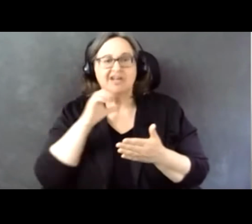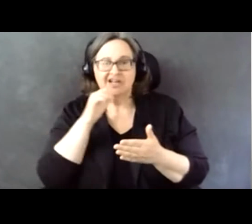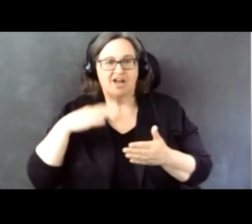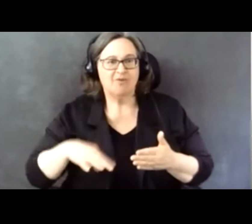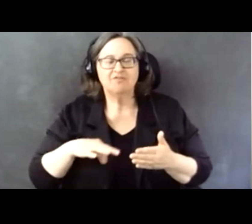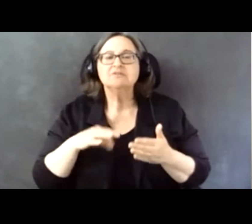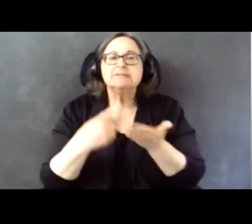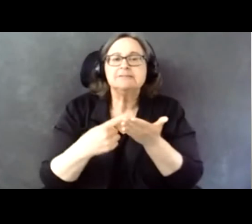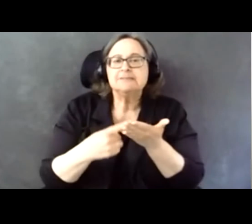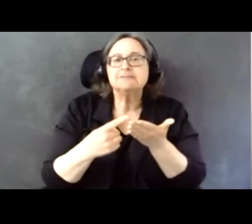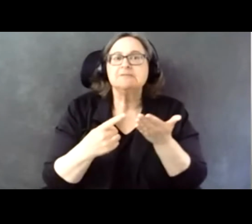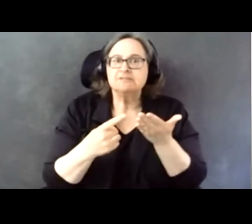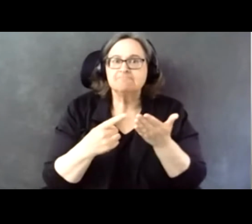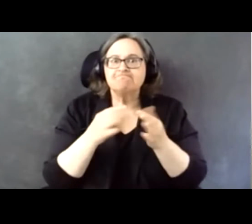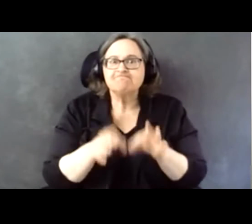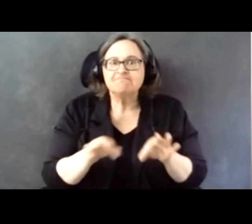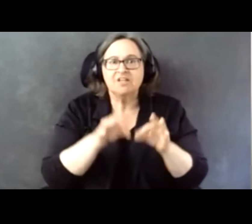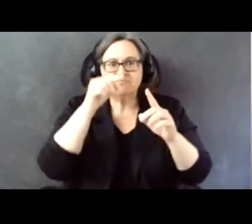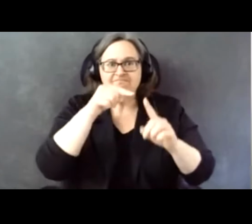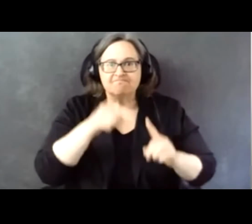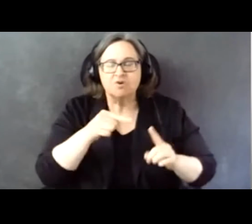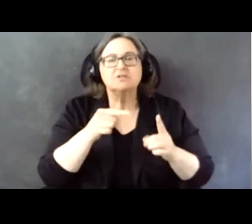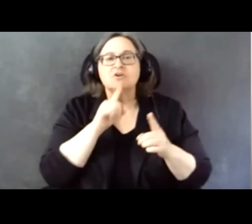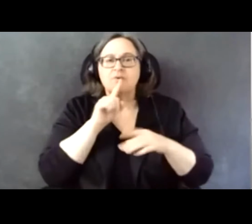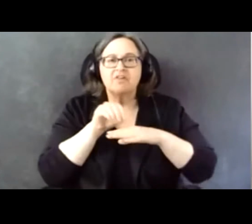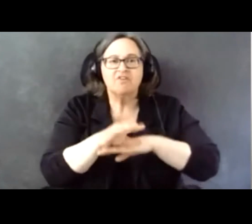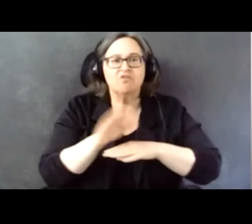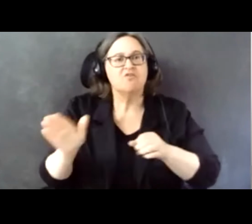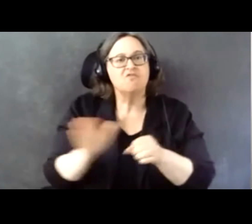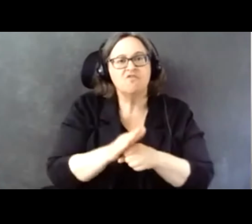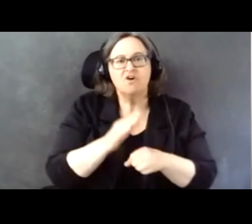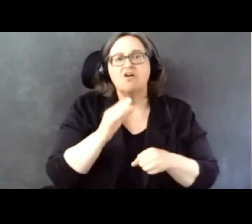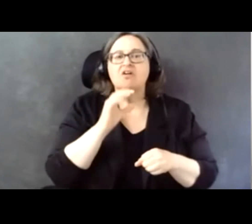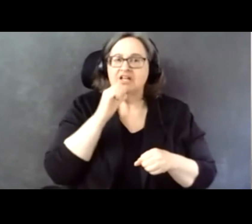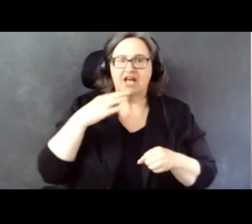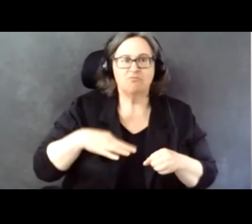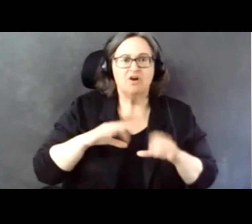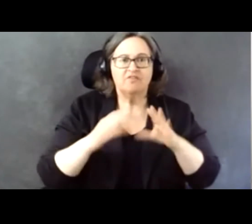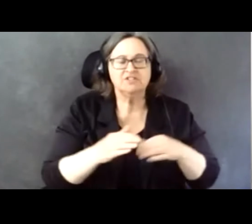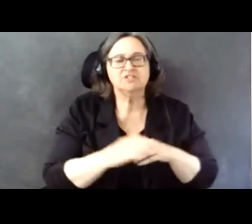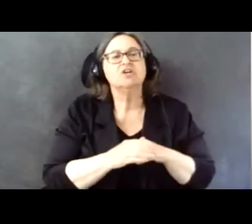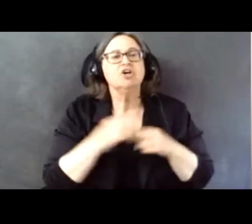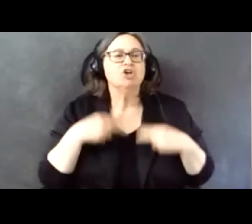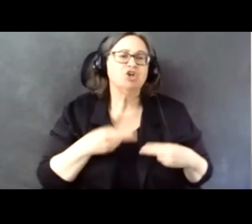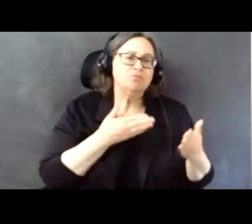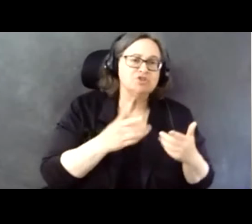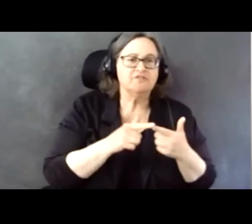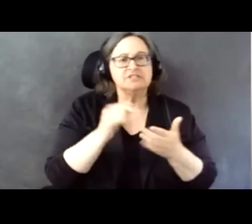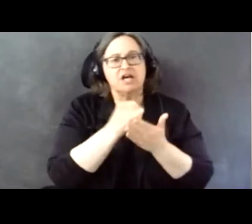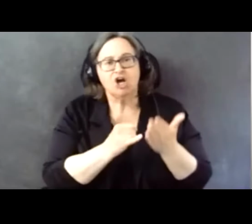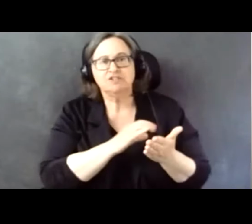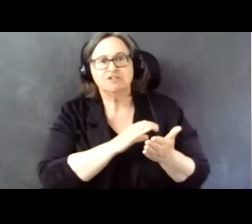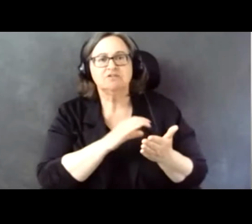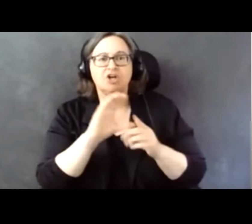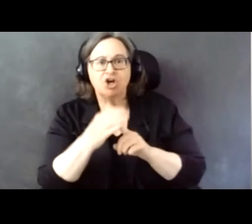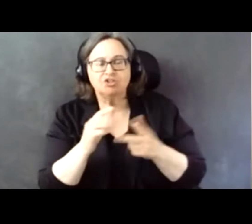impacting the entire new york city nonprofit sector which includes human services organizations arching arts and culture environment